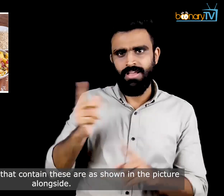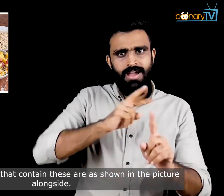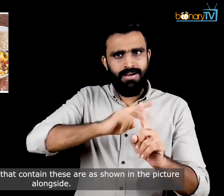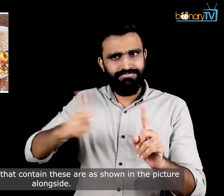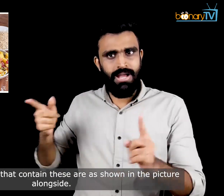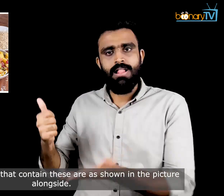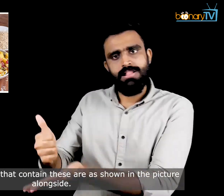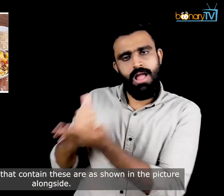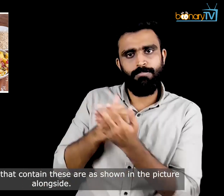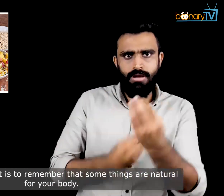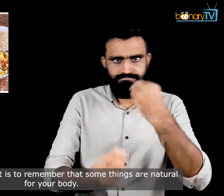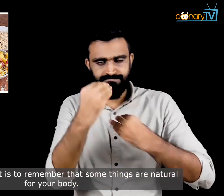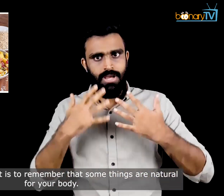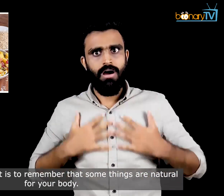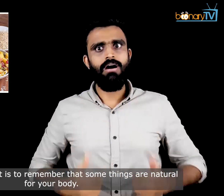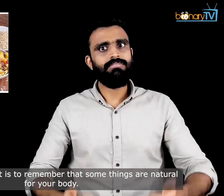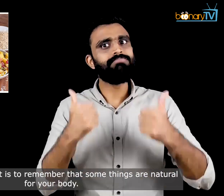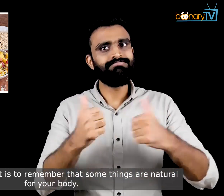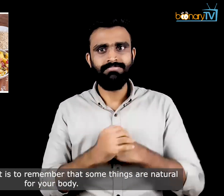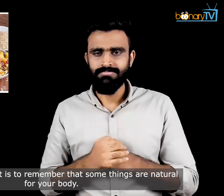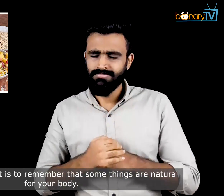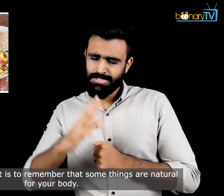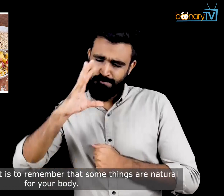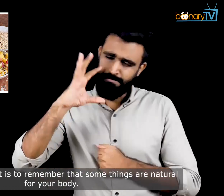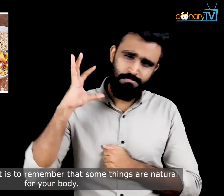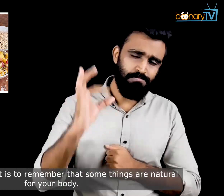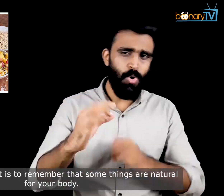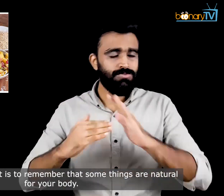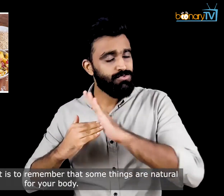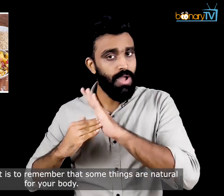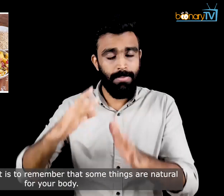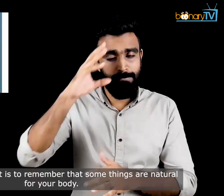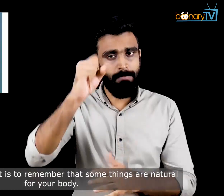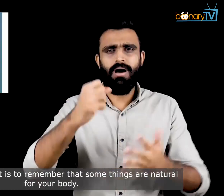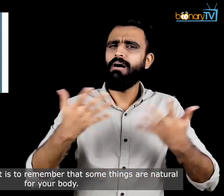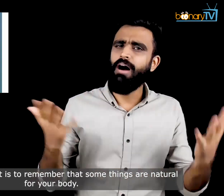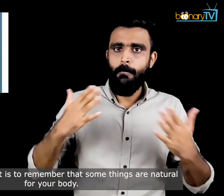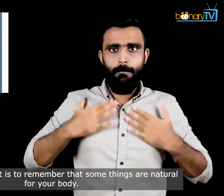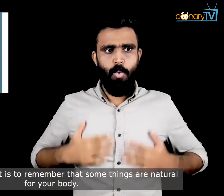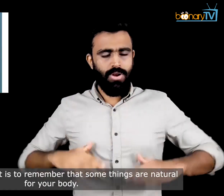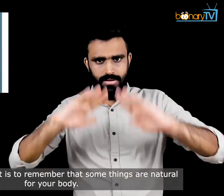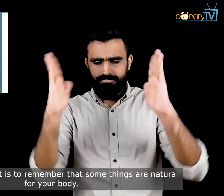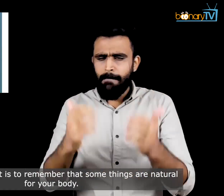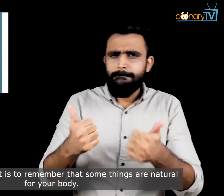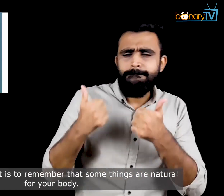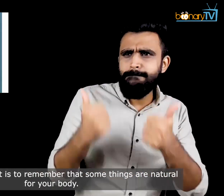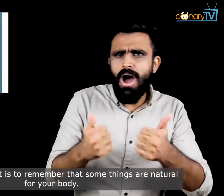the most important is to remember that some things are natural for your body